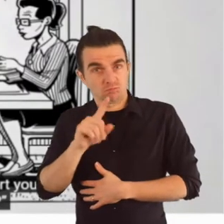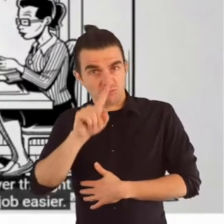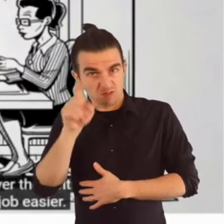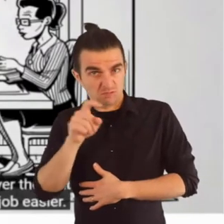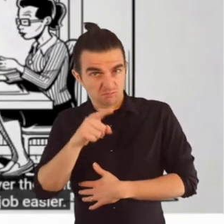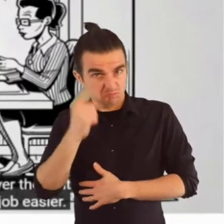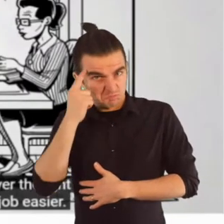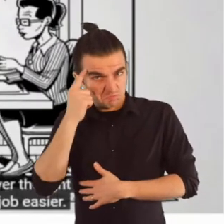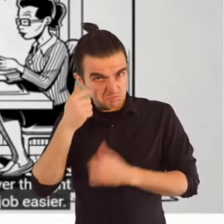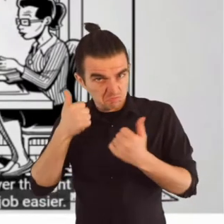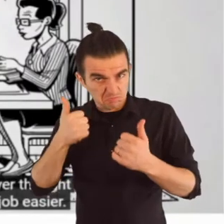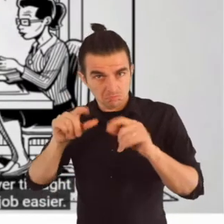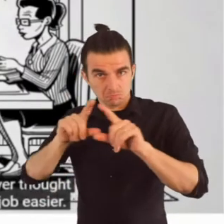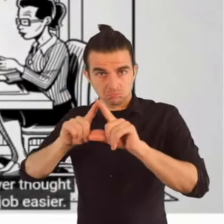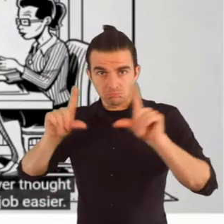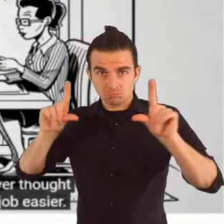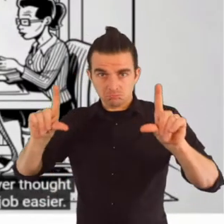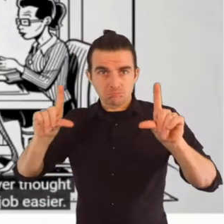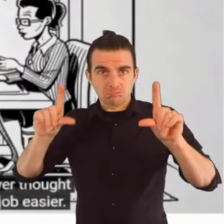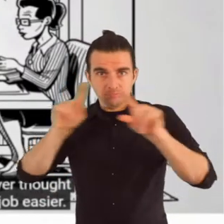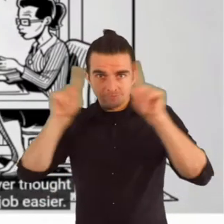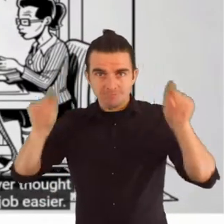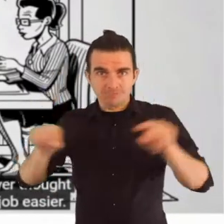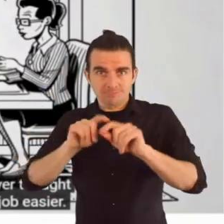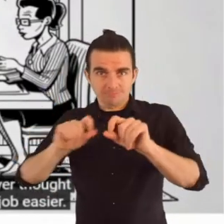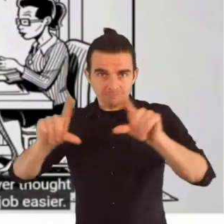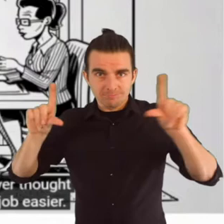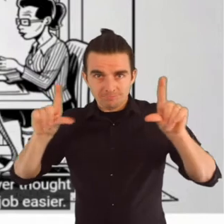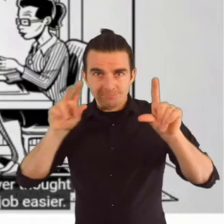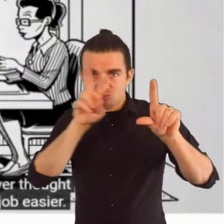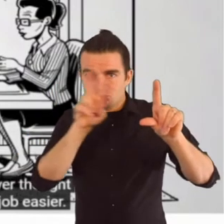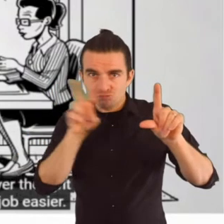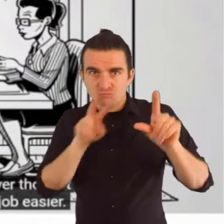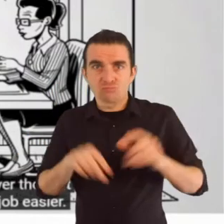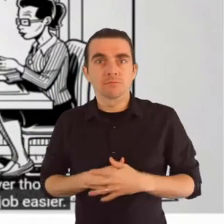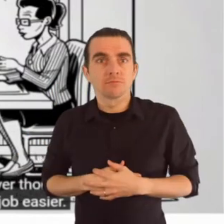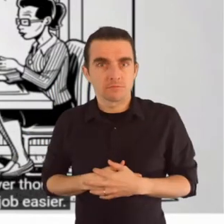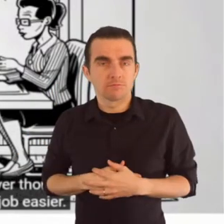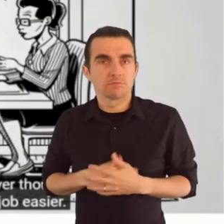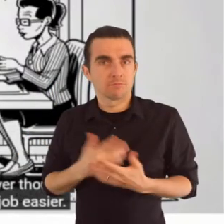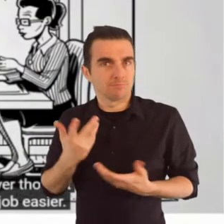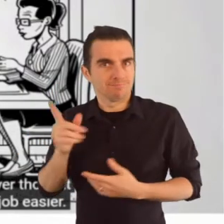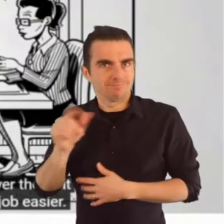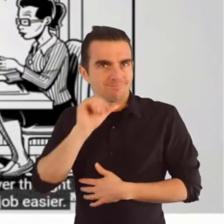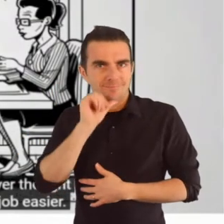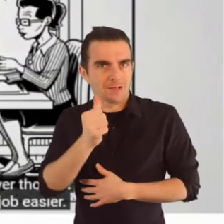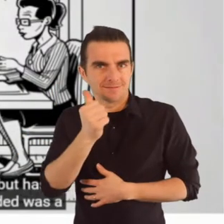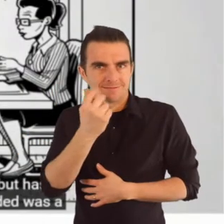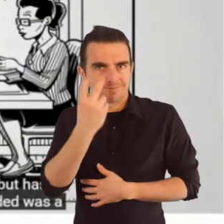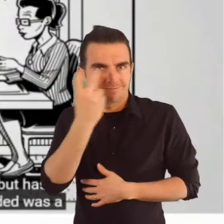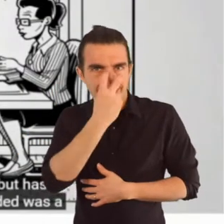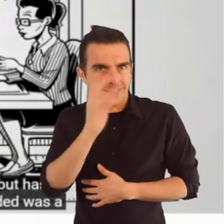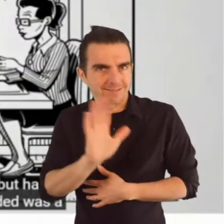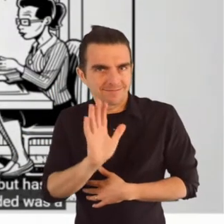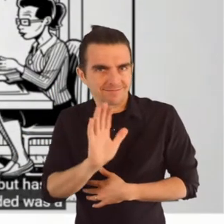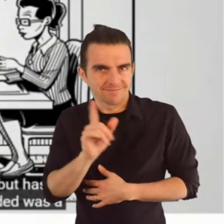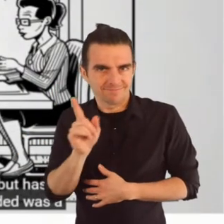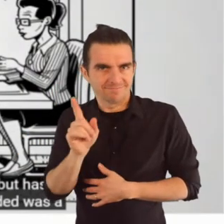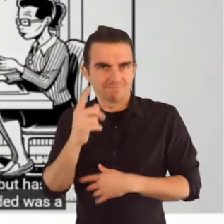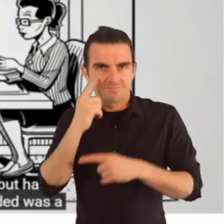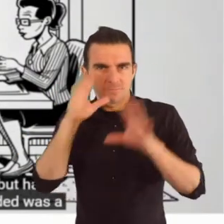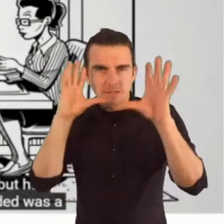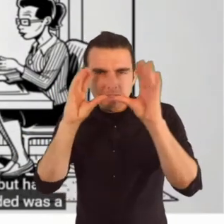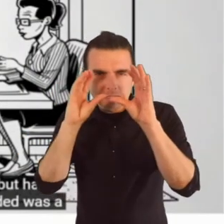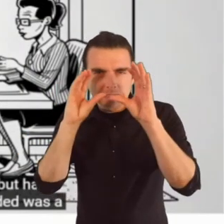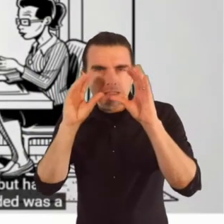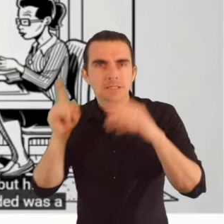better? When Rita was hired, her employer thought a screen reader would make her job easier. But in fact, as she's not